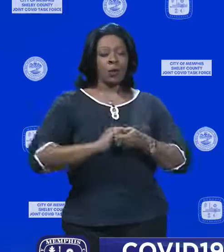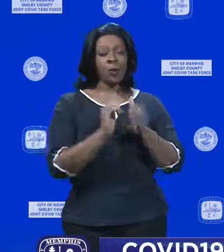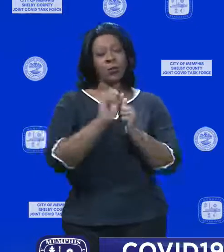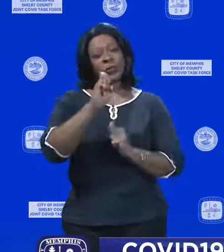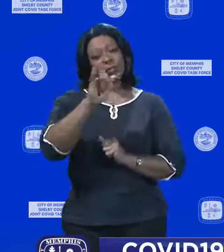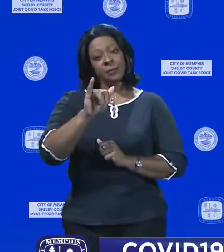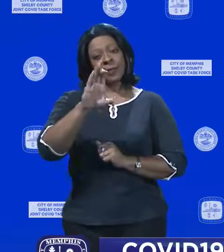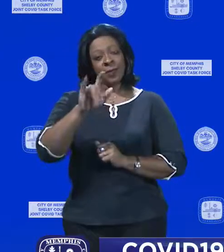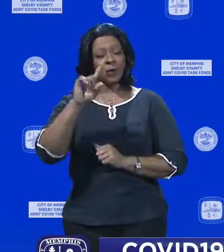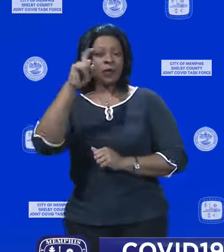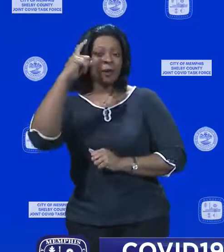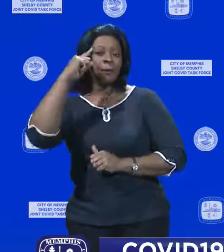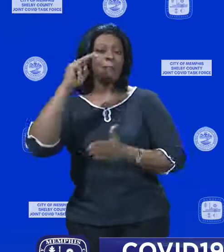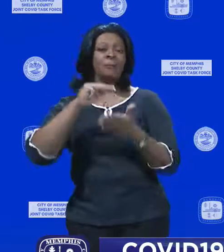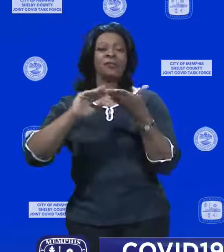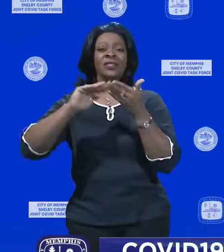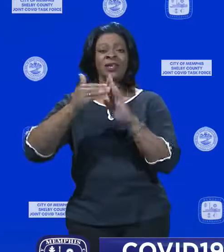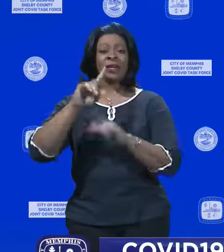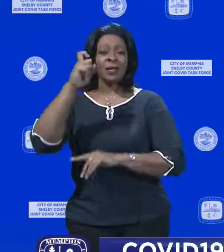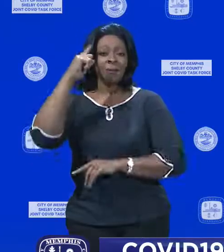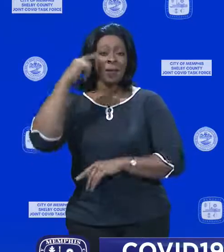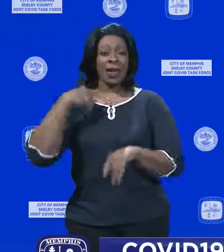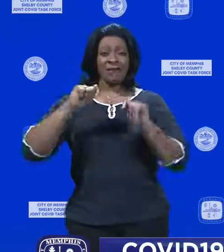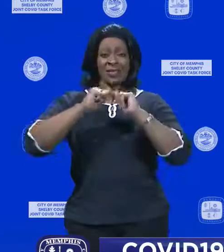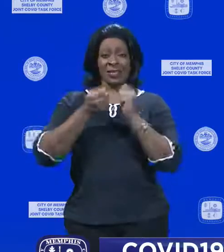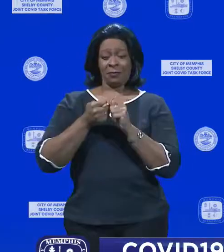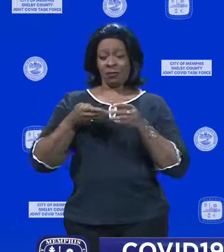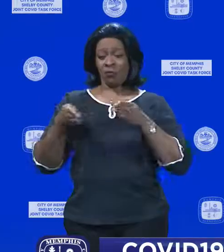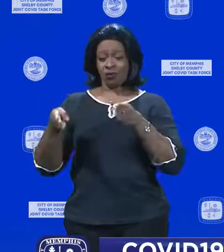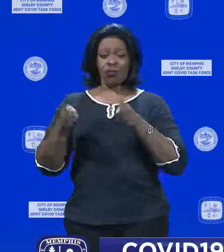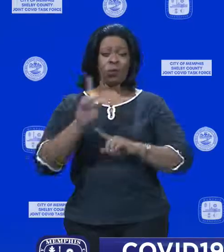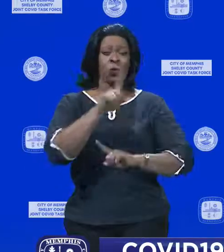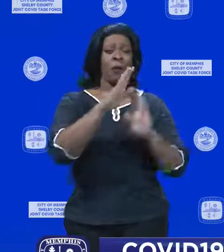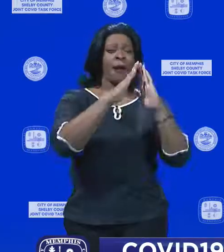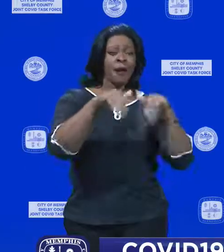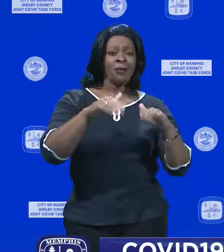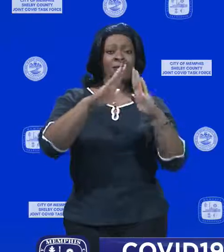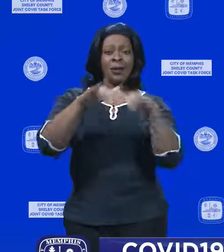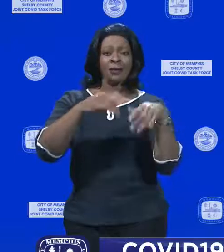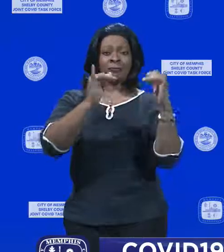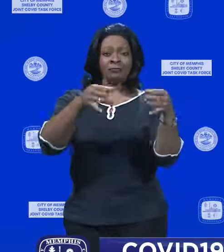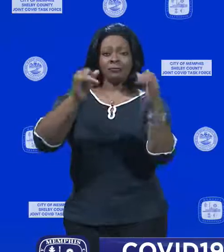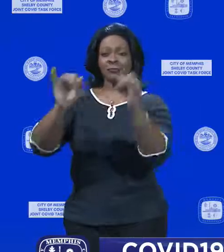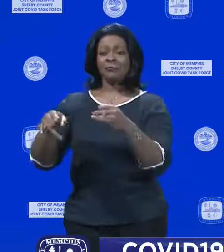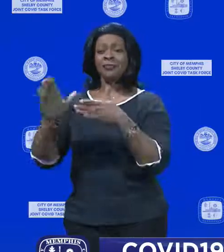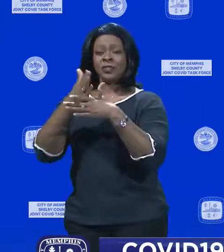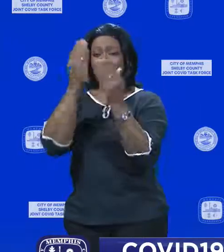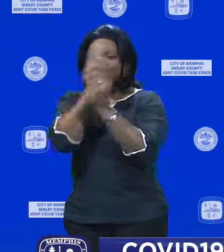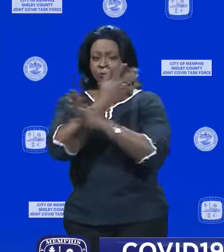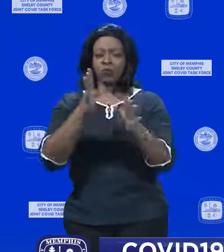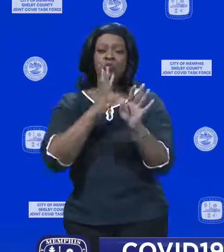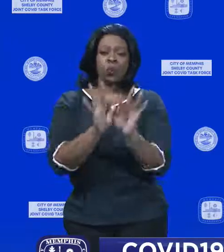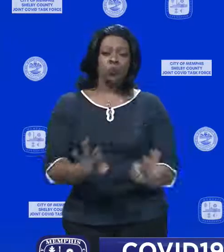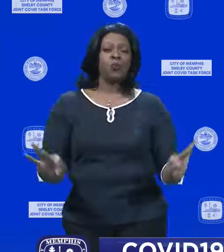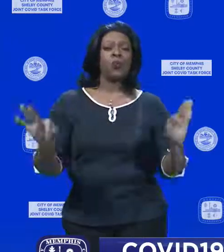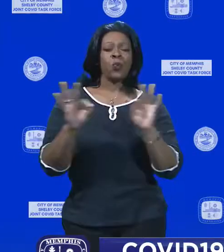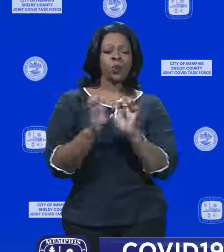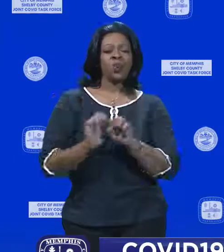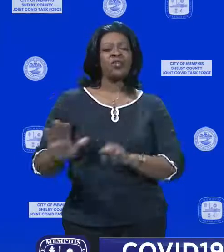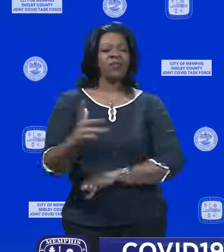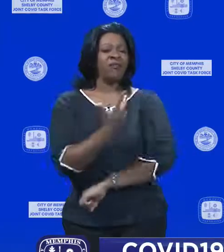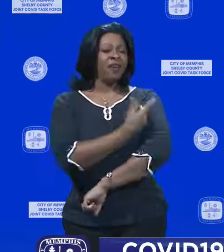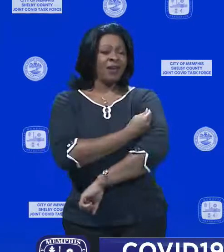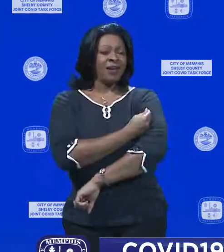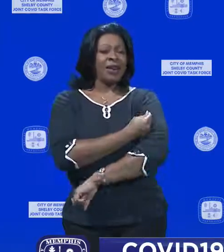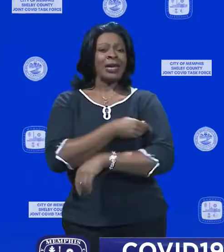County Government, Memphis City Government. We have teams in the street that are going house to house, sharing the message of importance of vaccine and